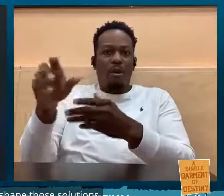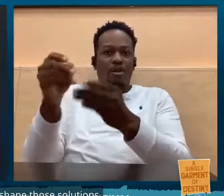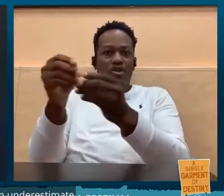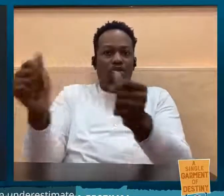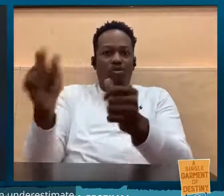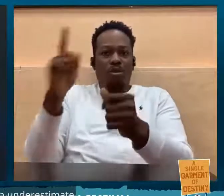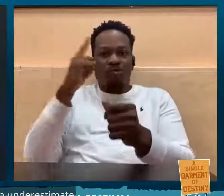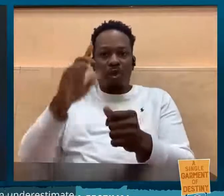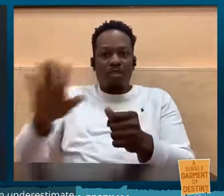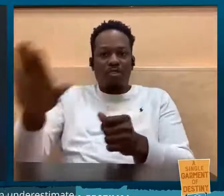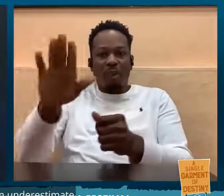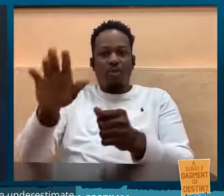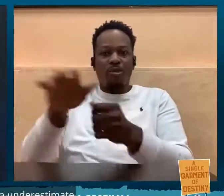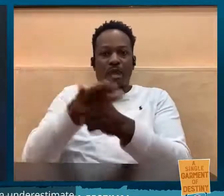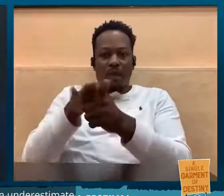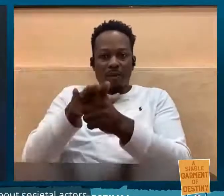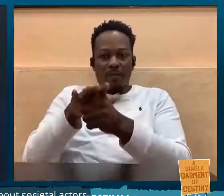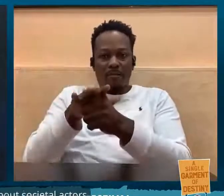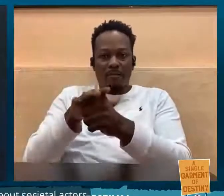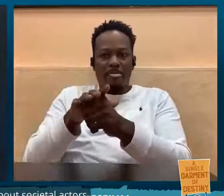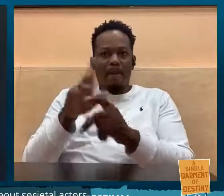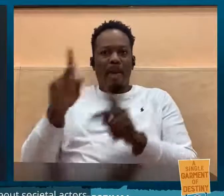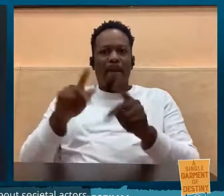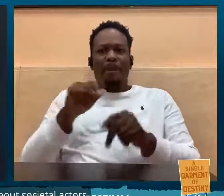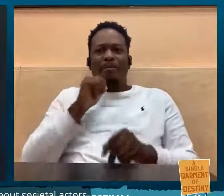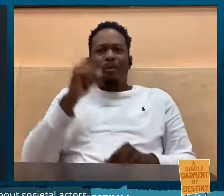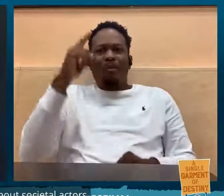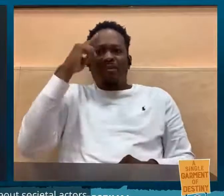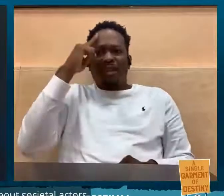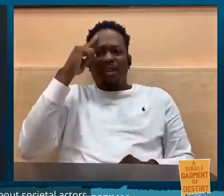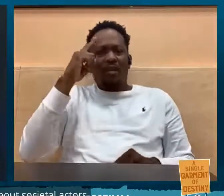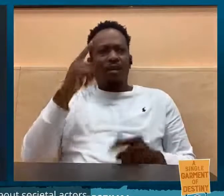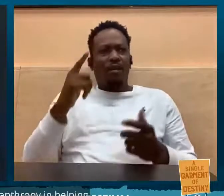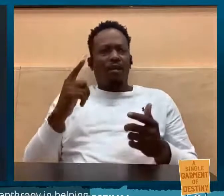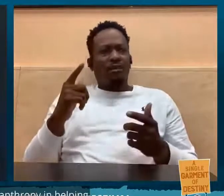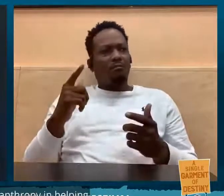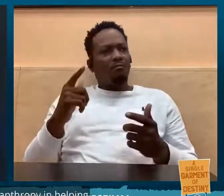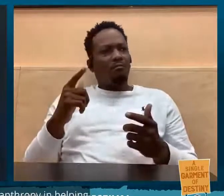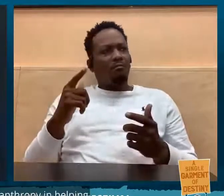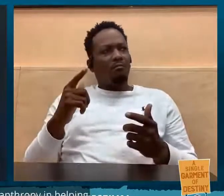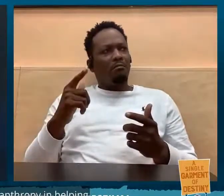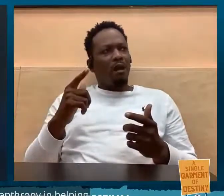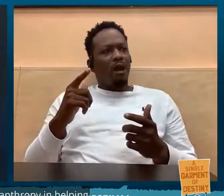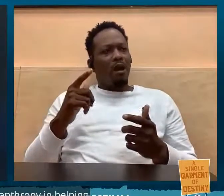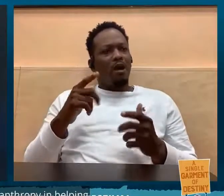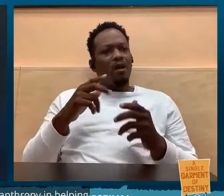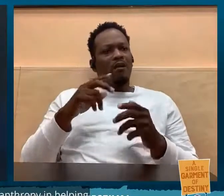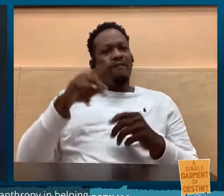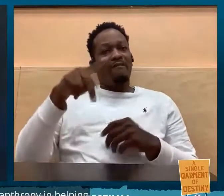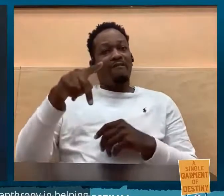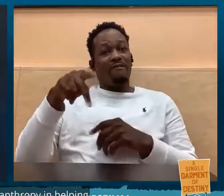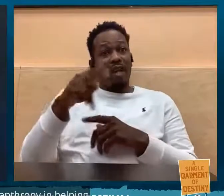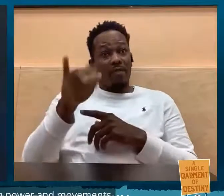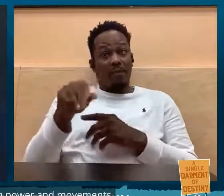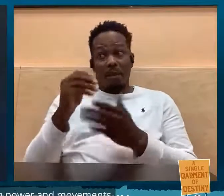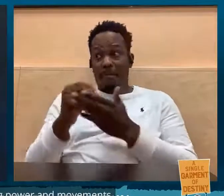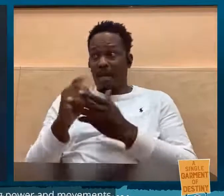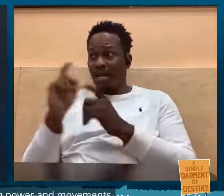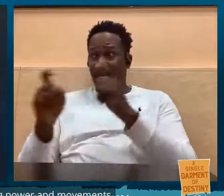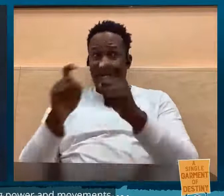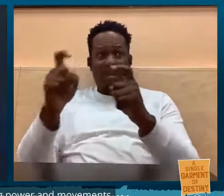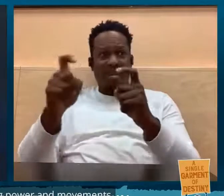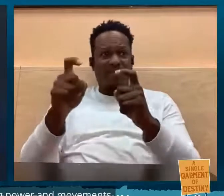solutions. People often underestimate, as they think about societal actors, the role of philanthropy in helping